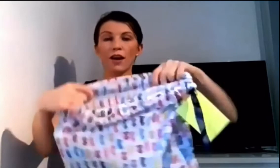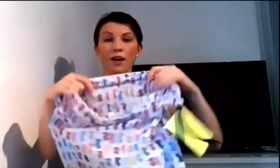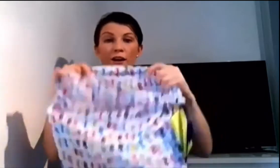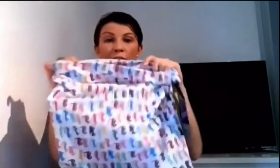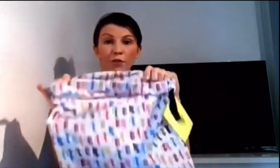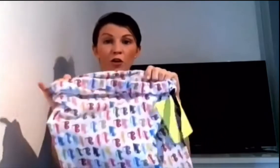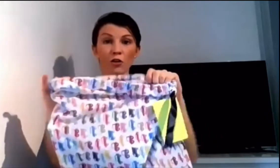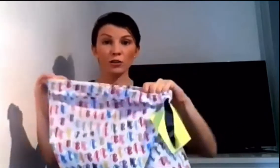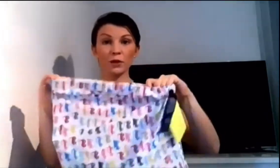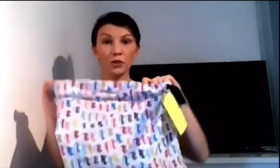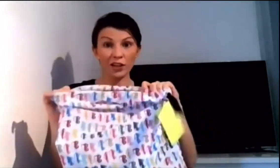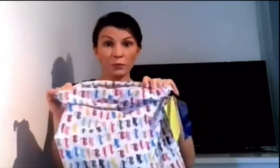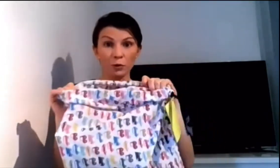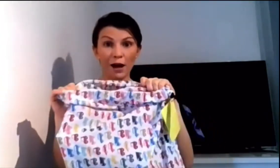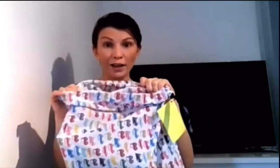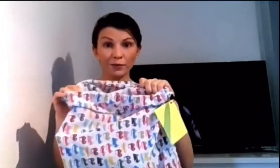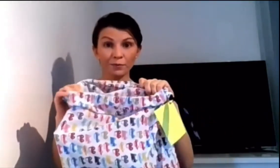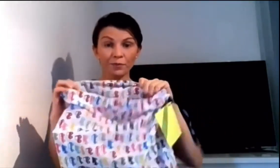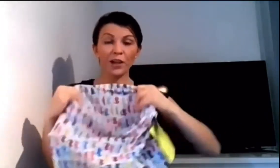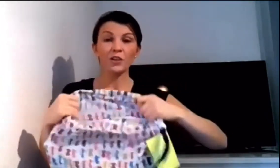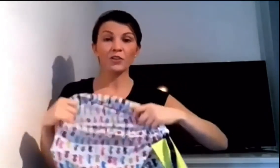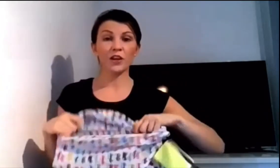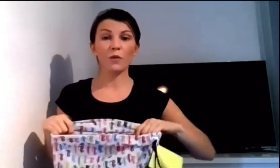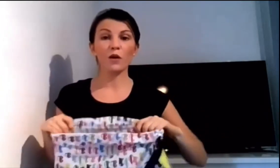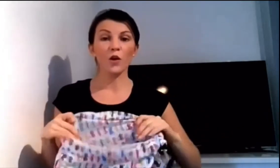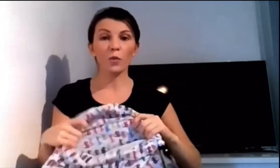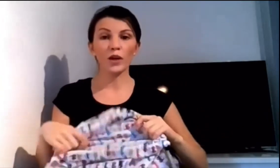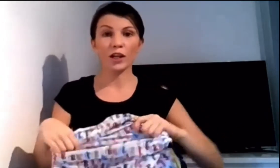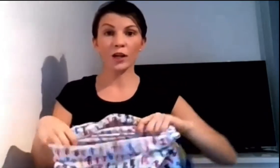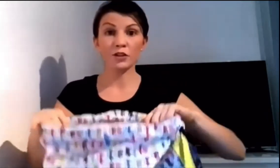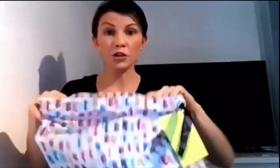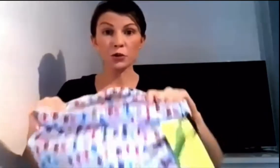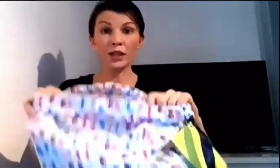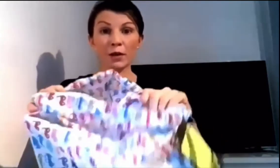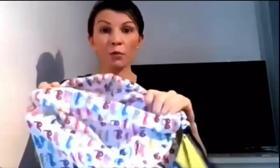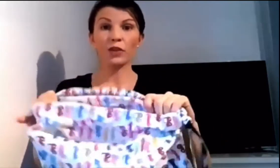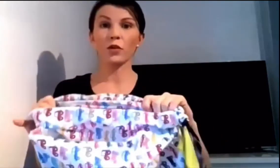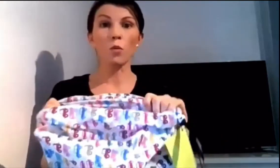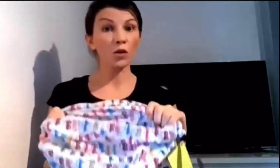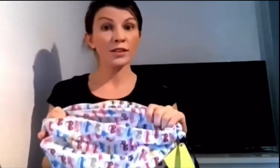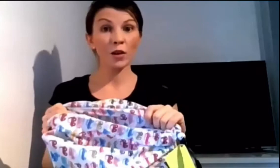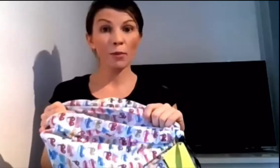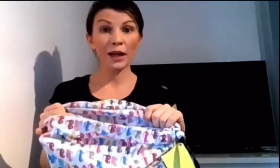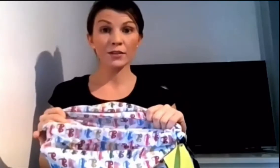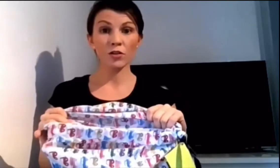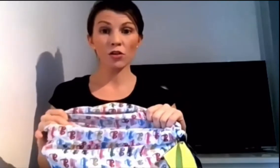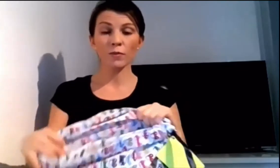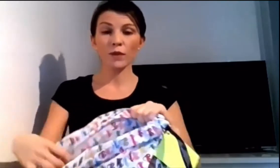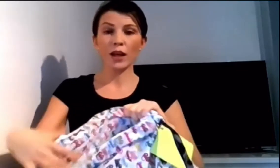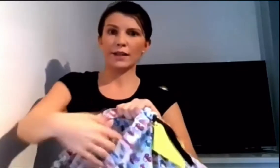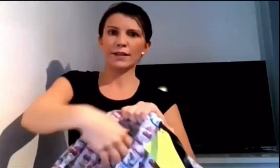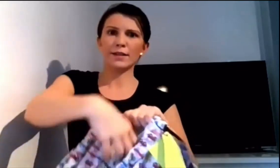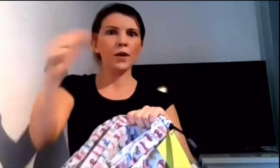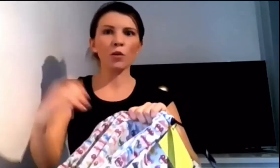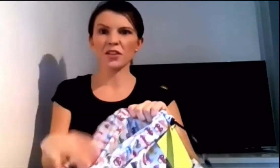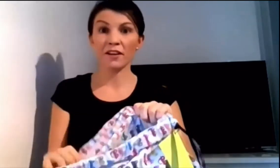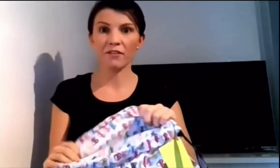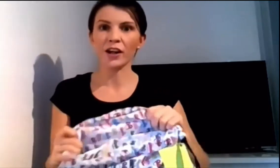have got my transport bag. So we are going to join in with the What's in the Bag song and see what I find in